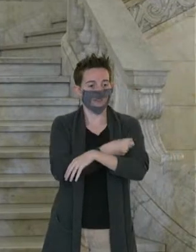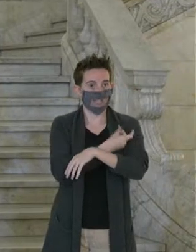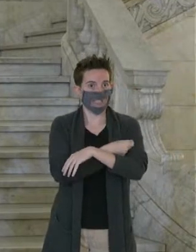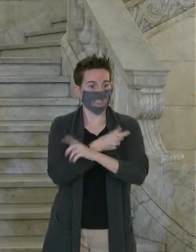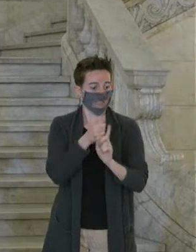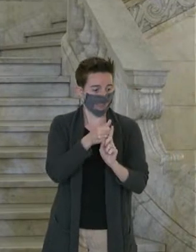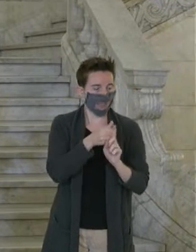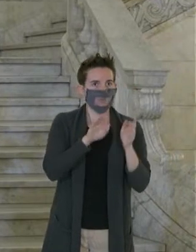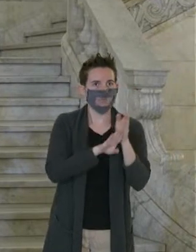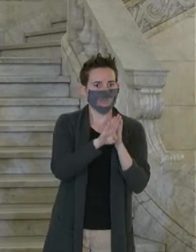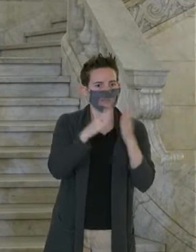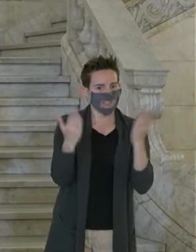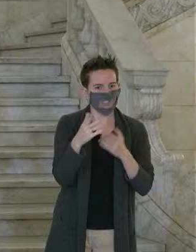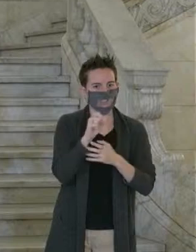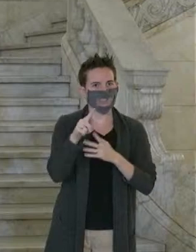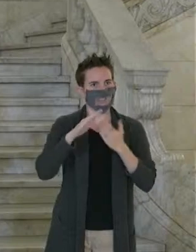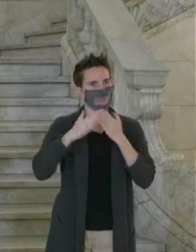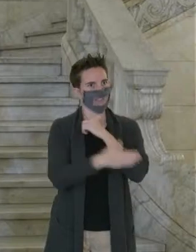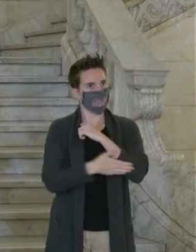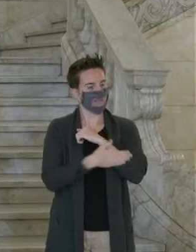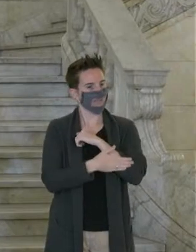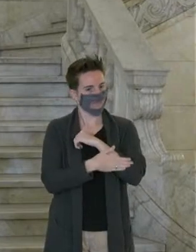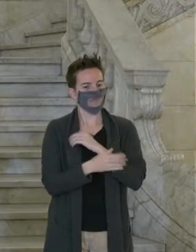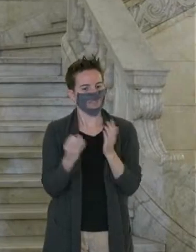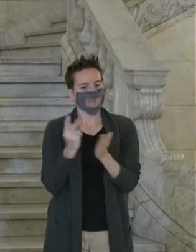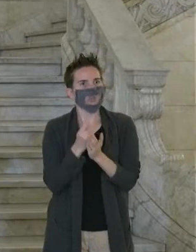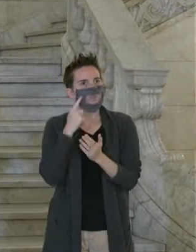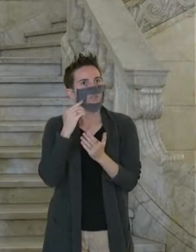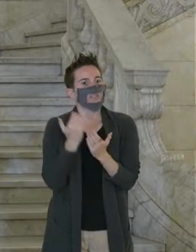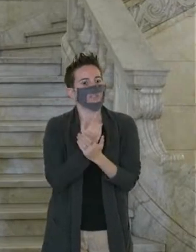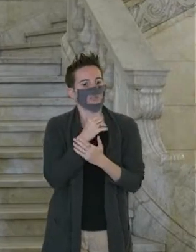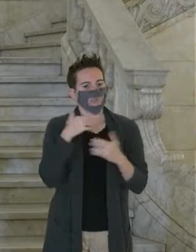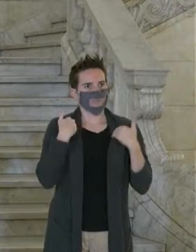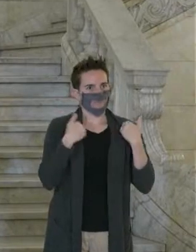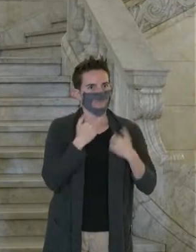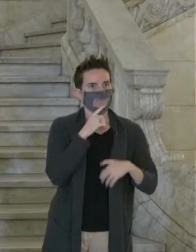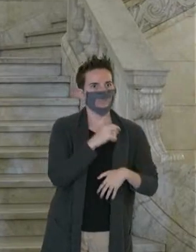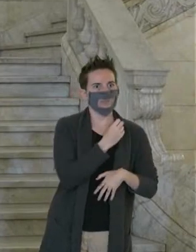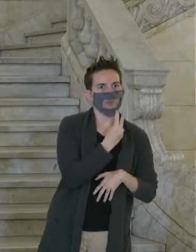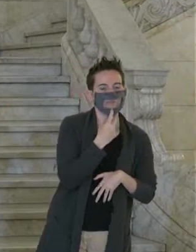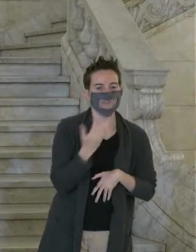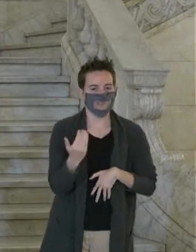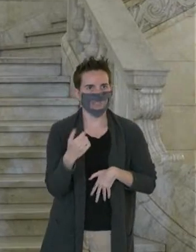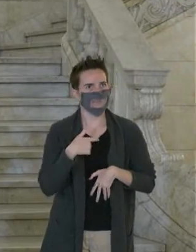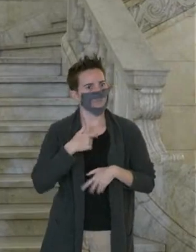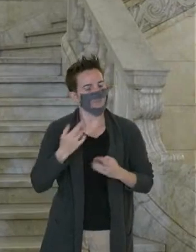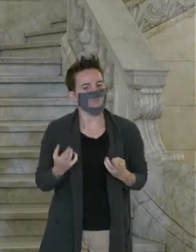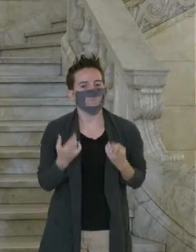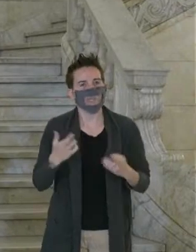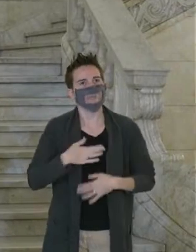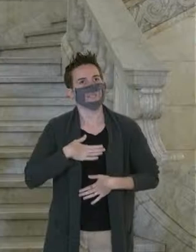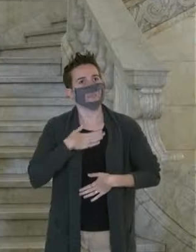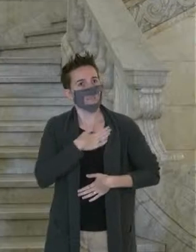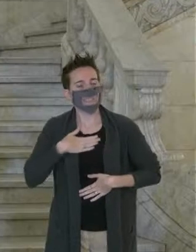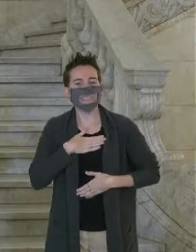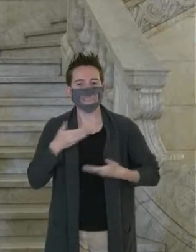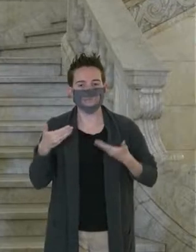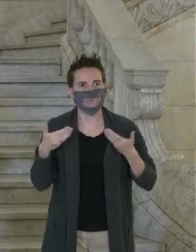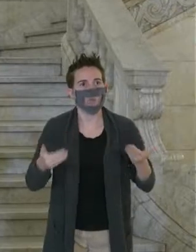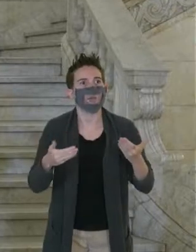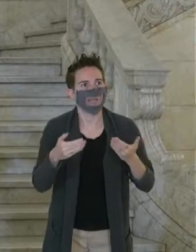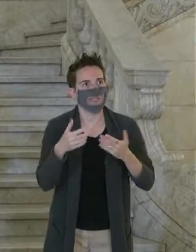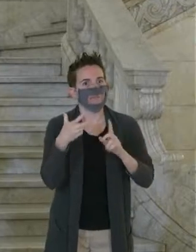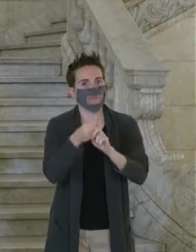in St. Louis County, and it's approved for this age group. We strongly recommend that you get the 12